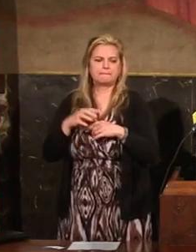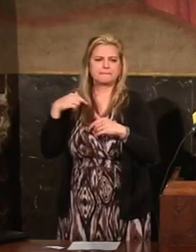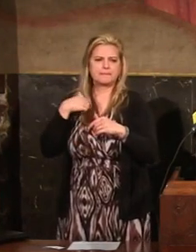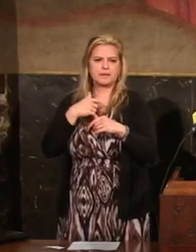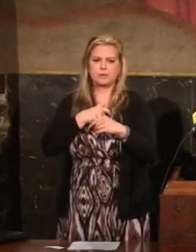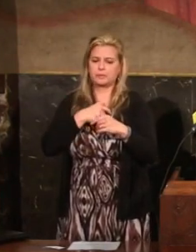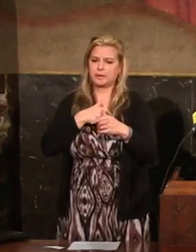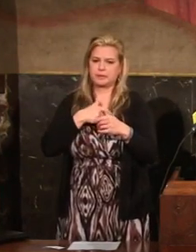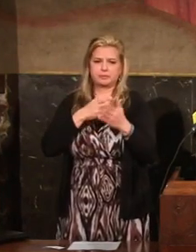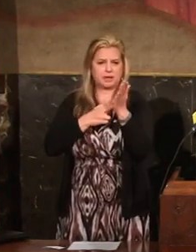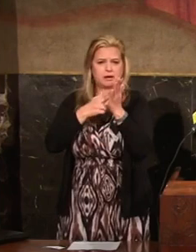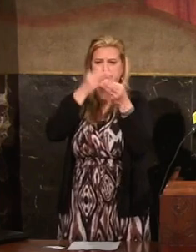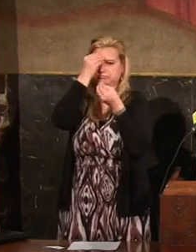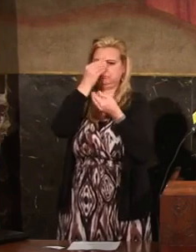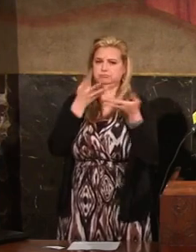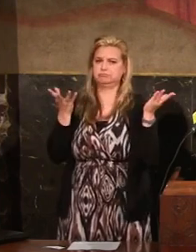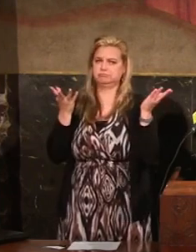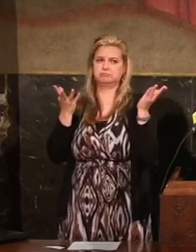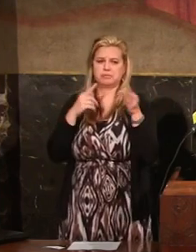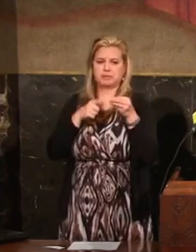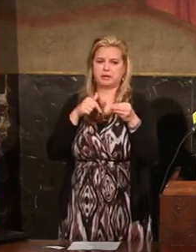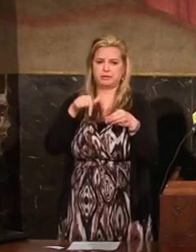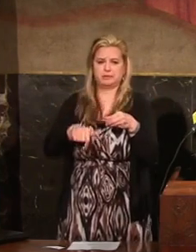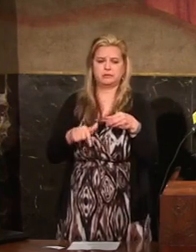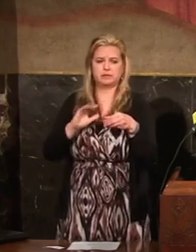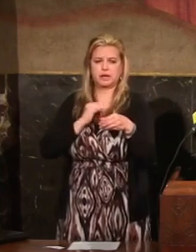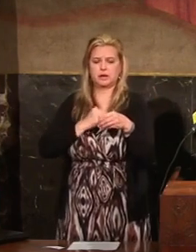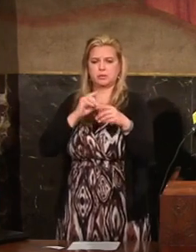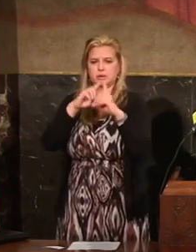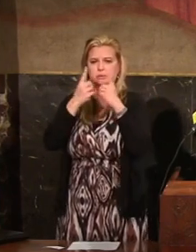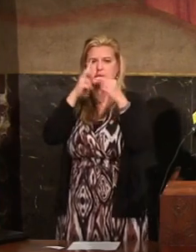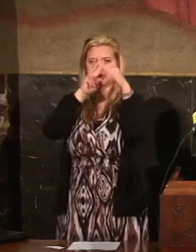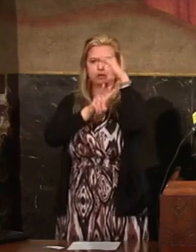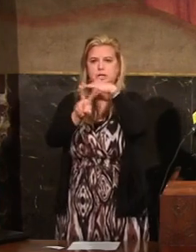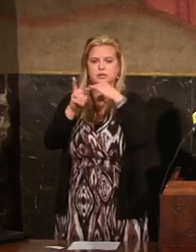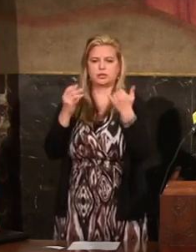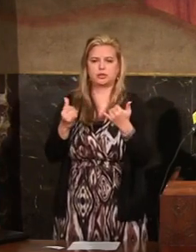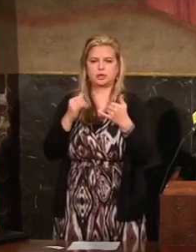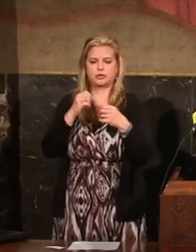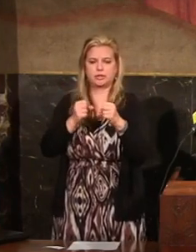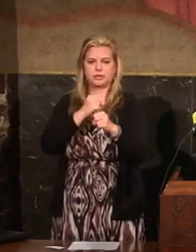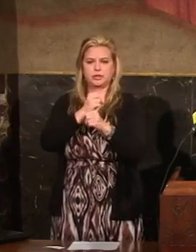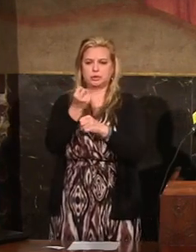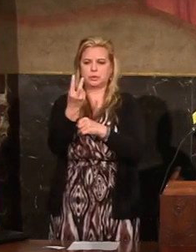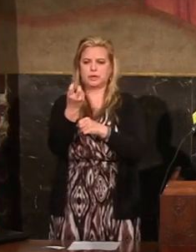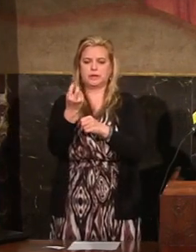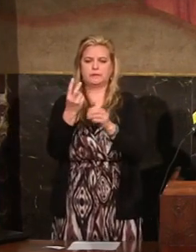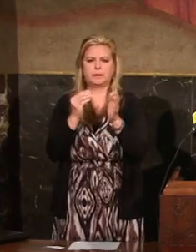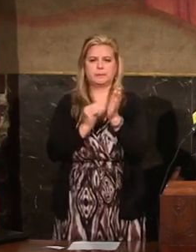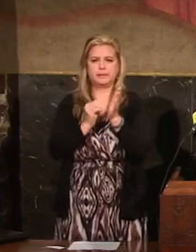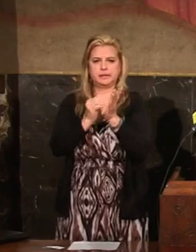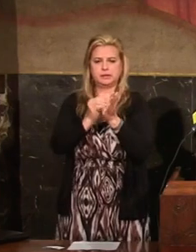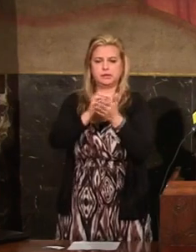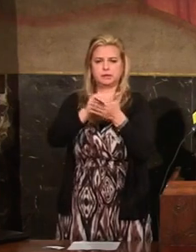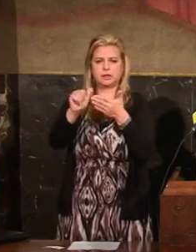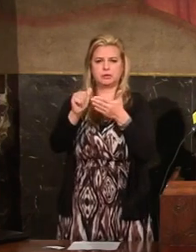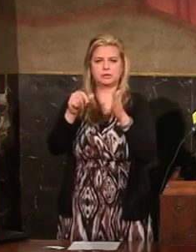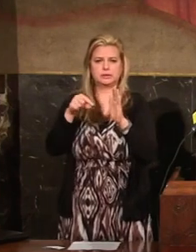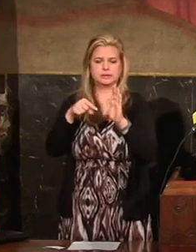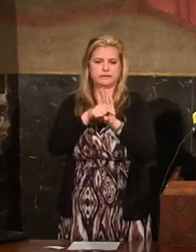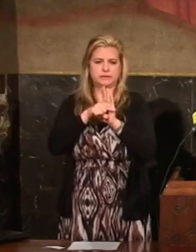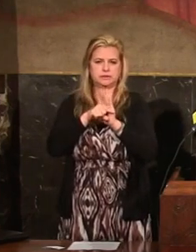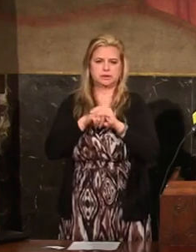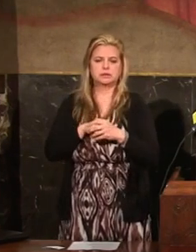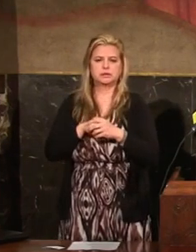been upfront about this, our department is projecting current year $12 million deficit. Current year $12 million deficit.